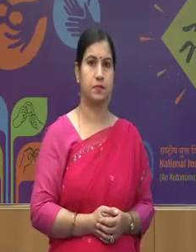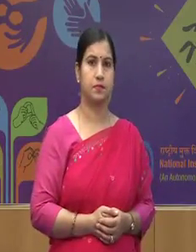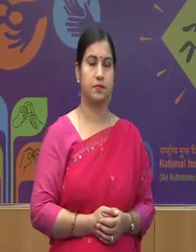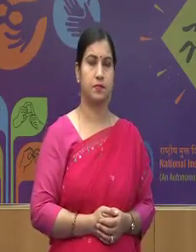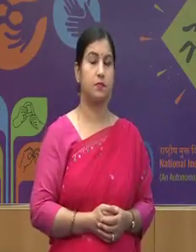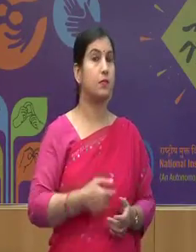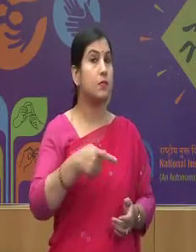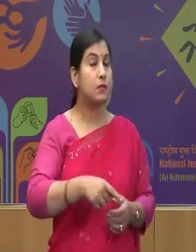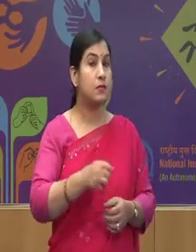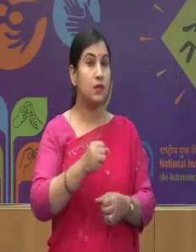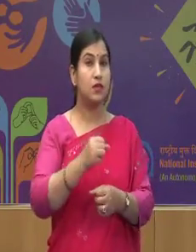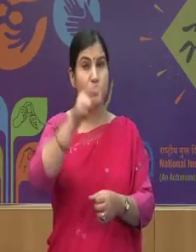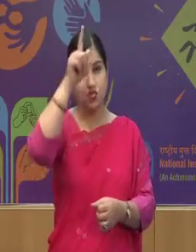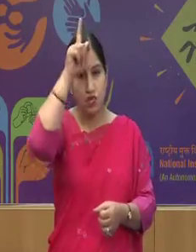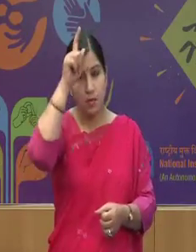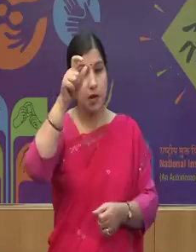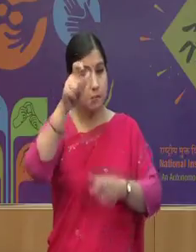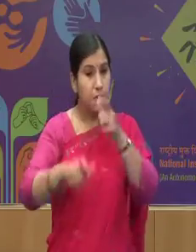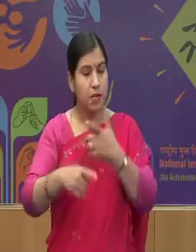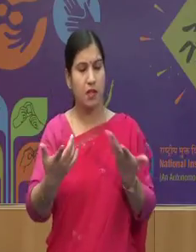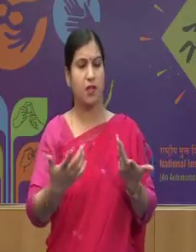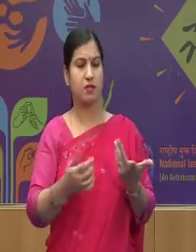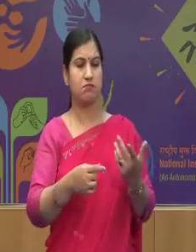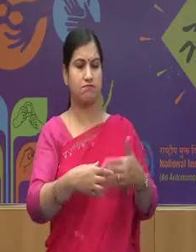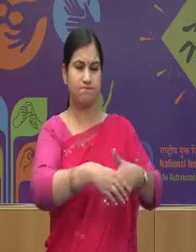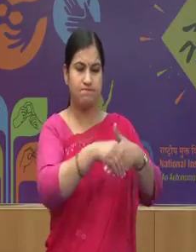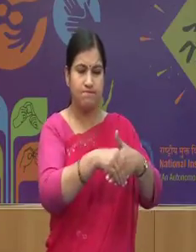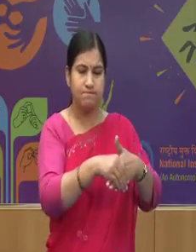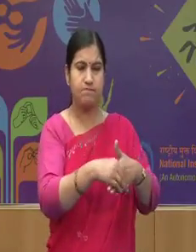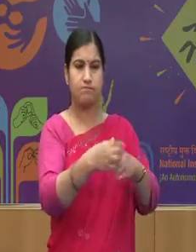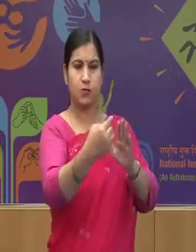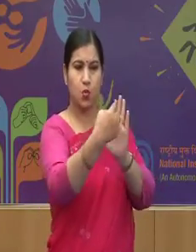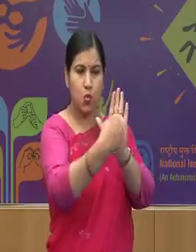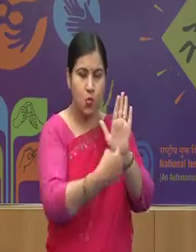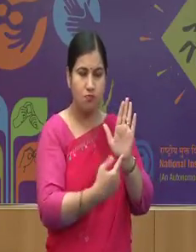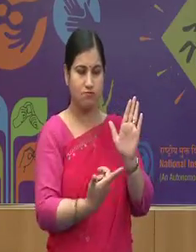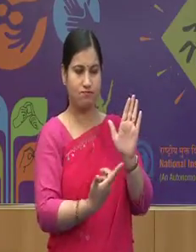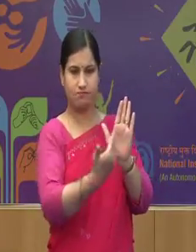The German people disliked the terms of this treaty.